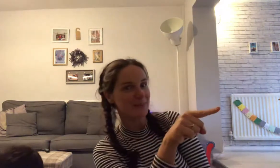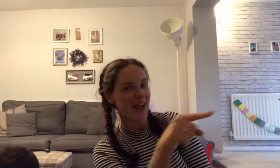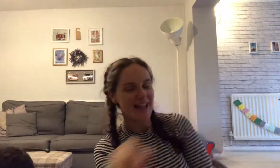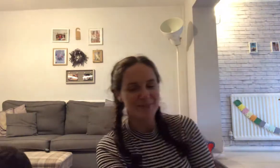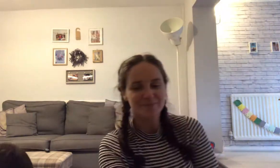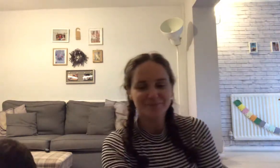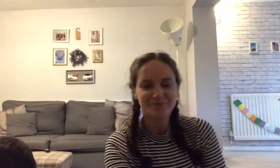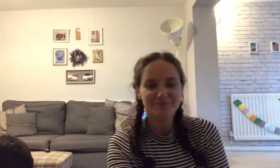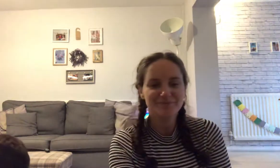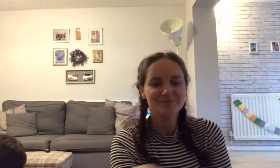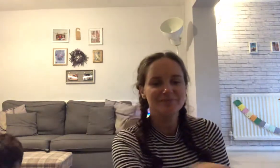way.